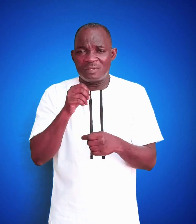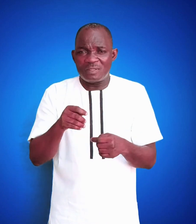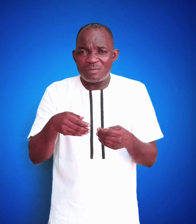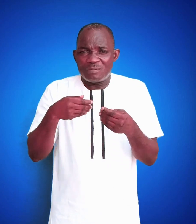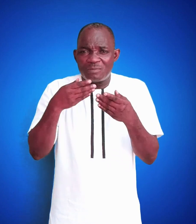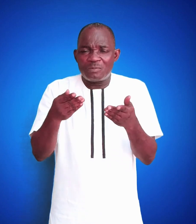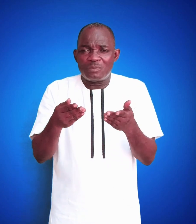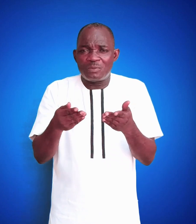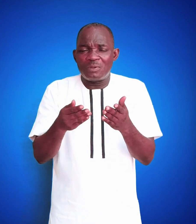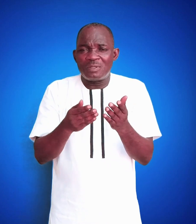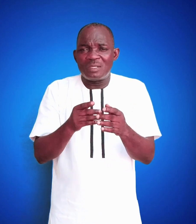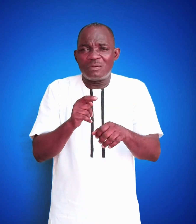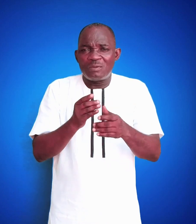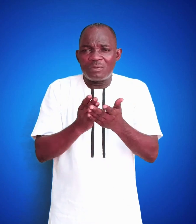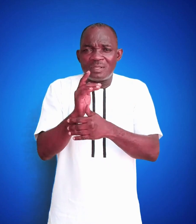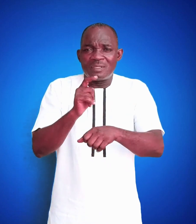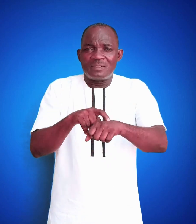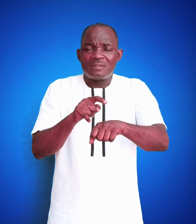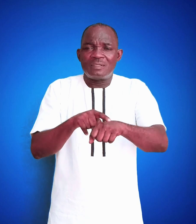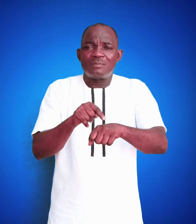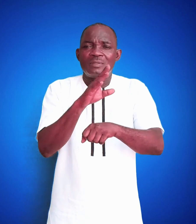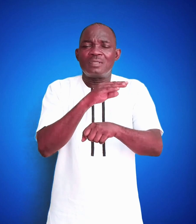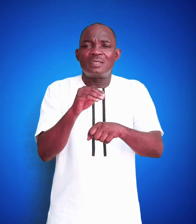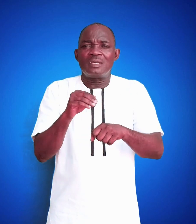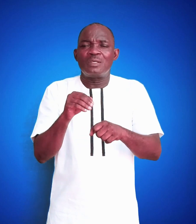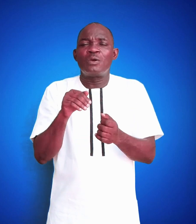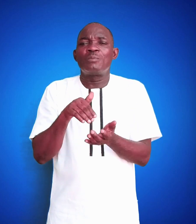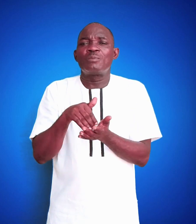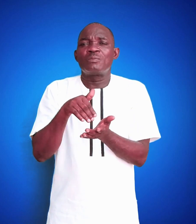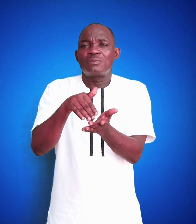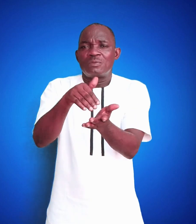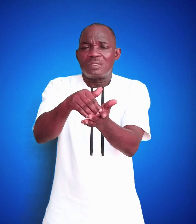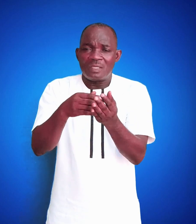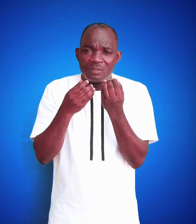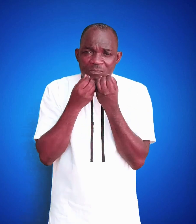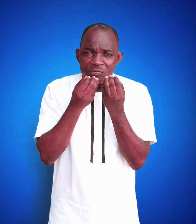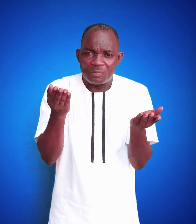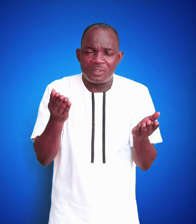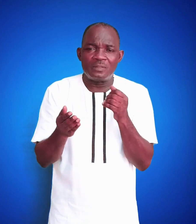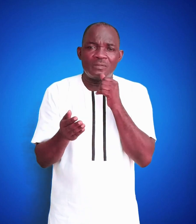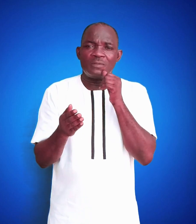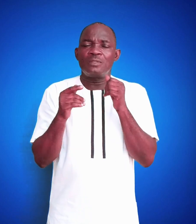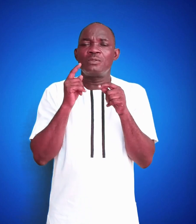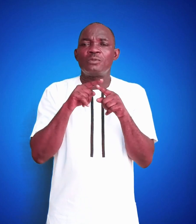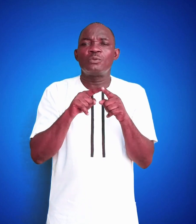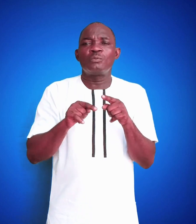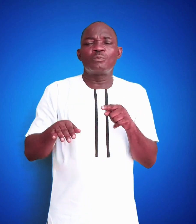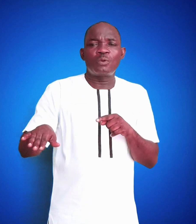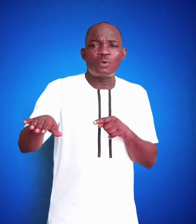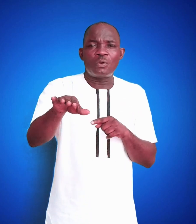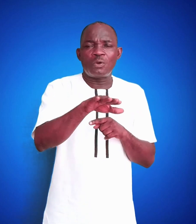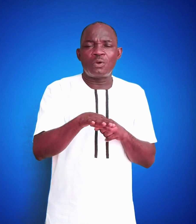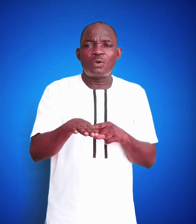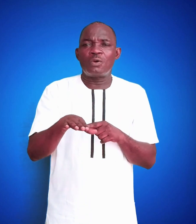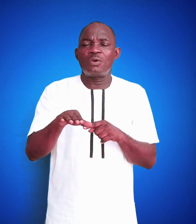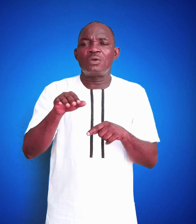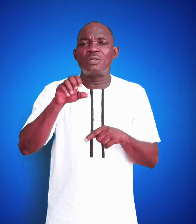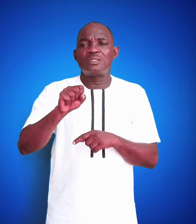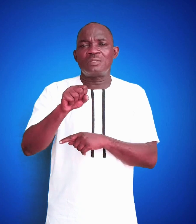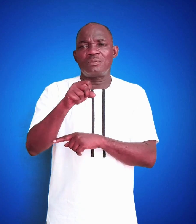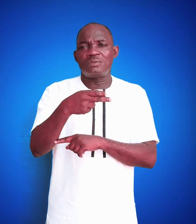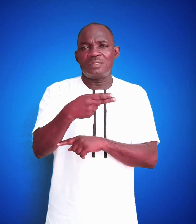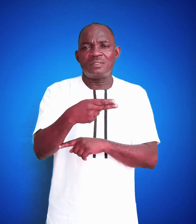Provide timely and consistent information to all